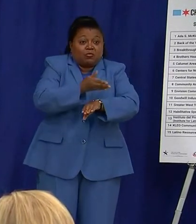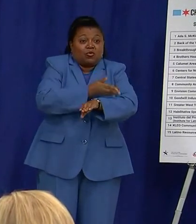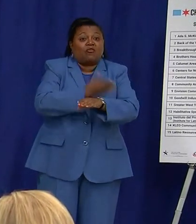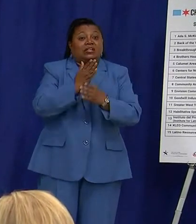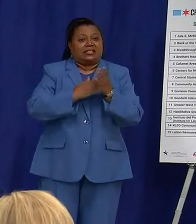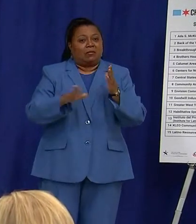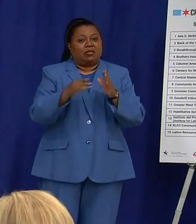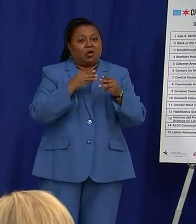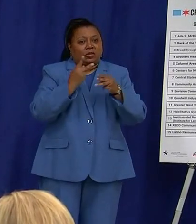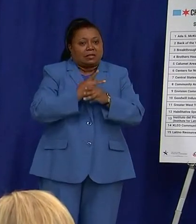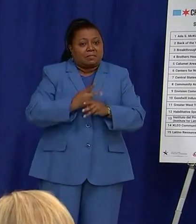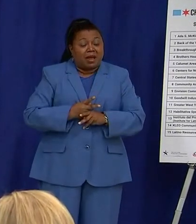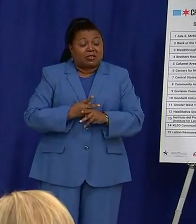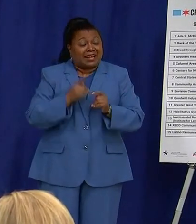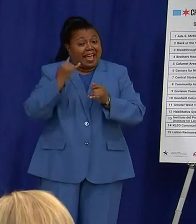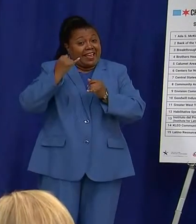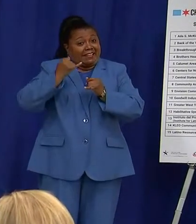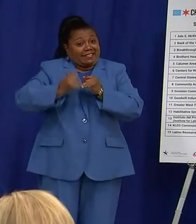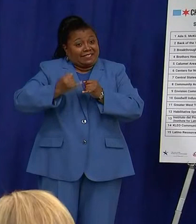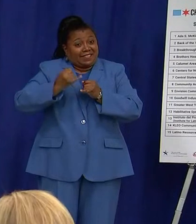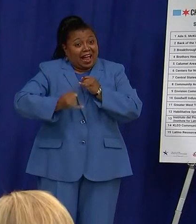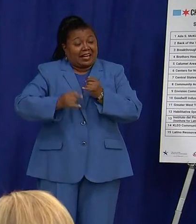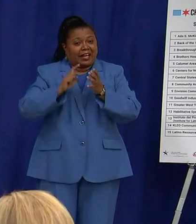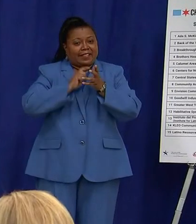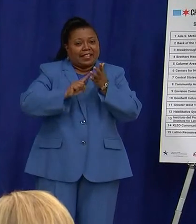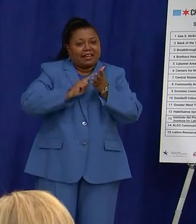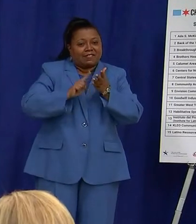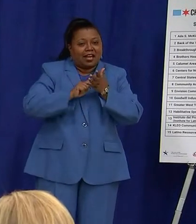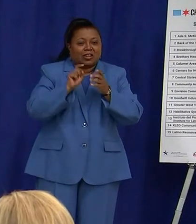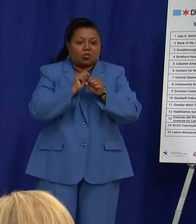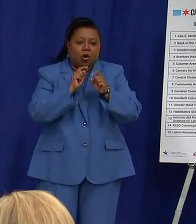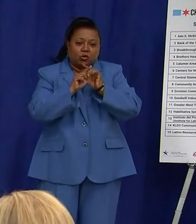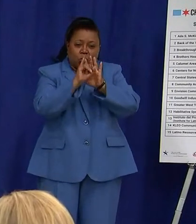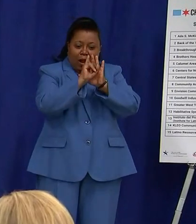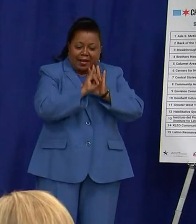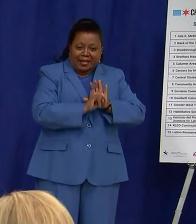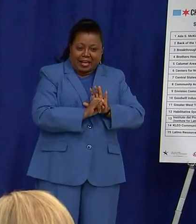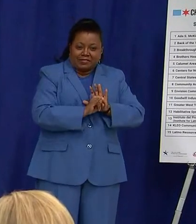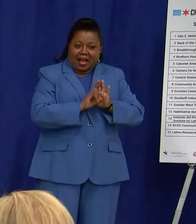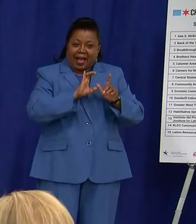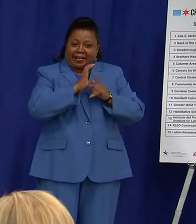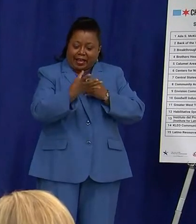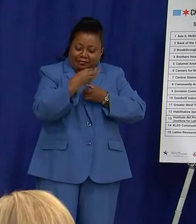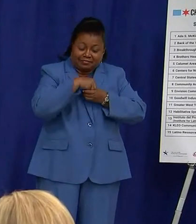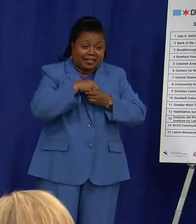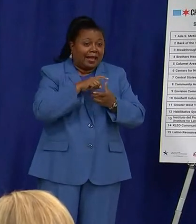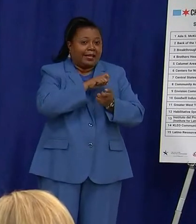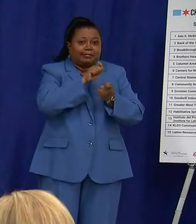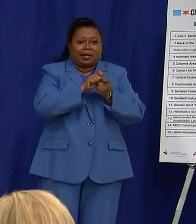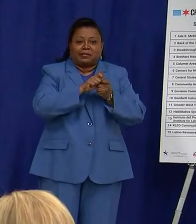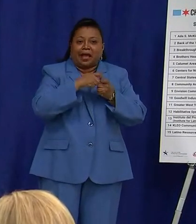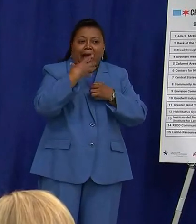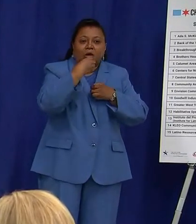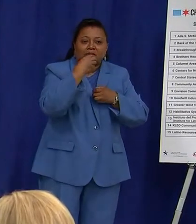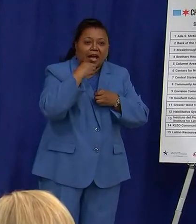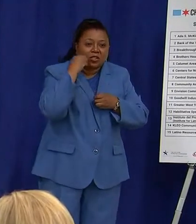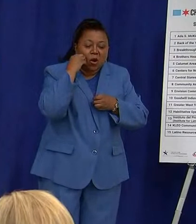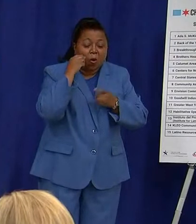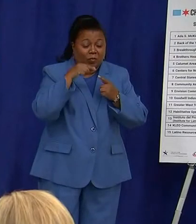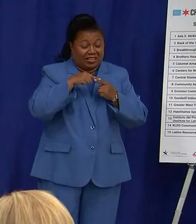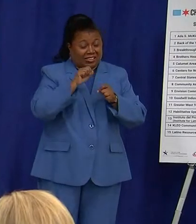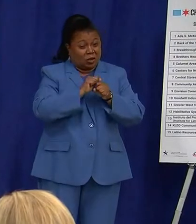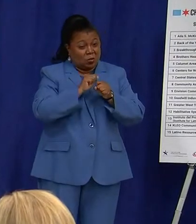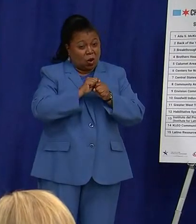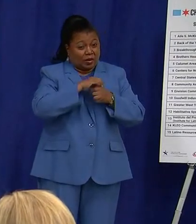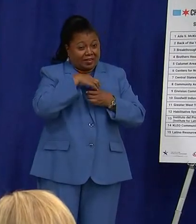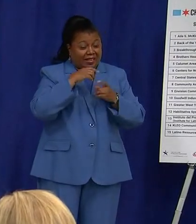some of those metrics. And then finally, the investigators work to identify case contacts, particularly outside the home. This is the